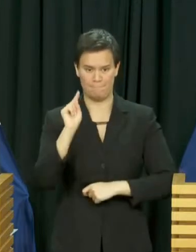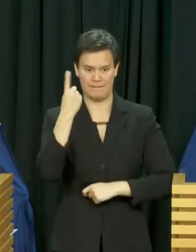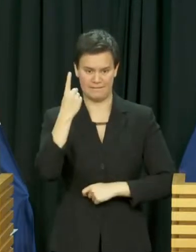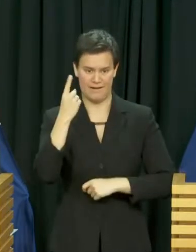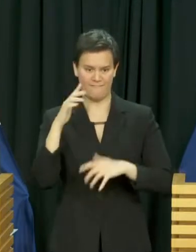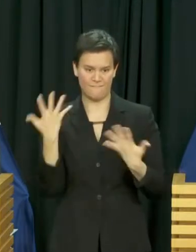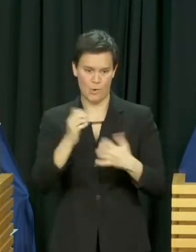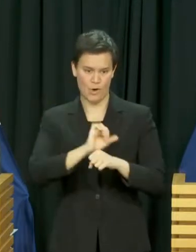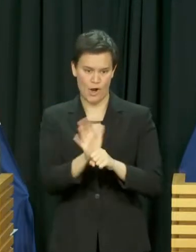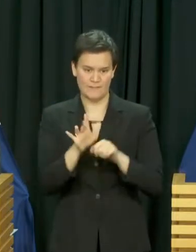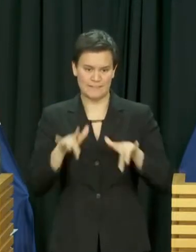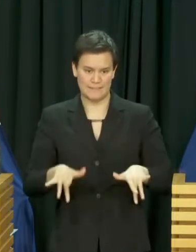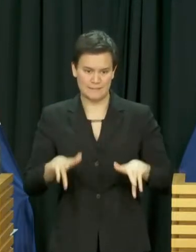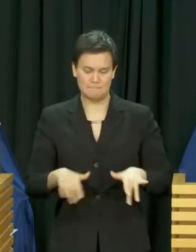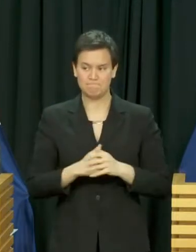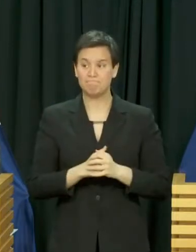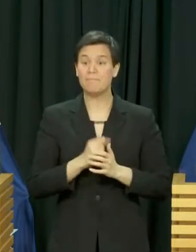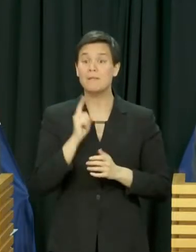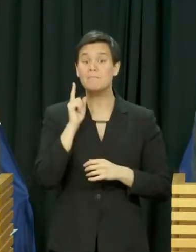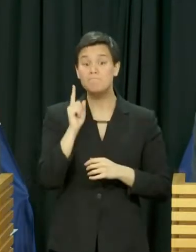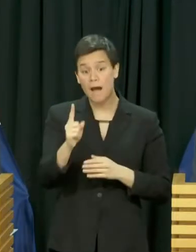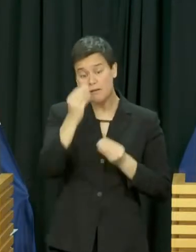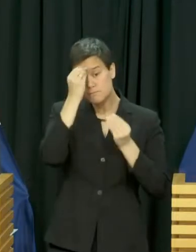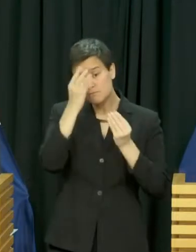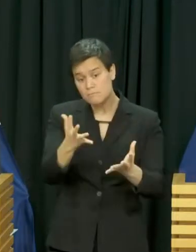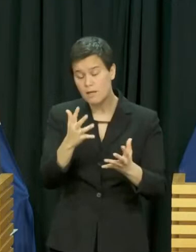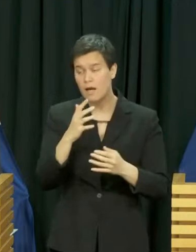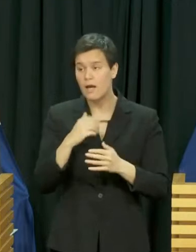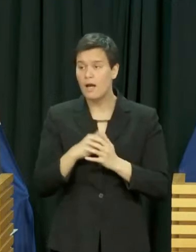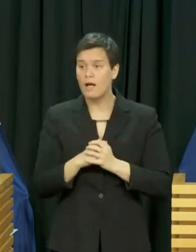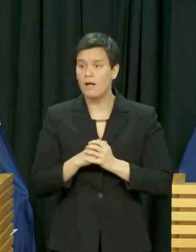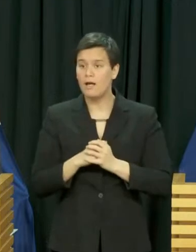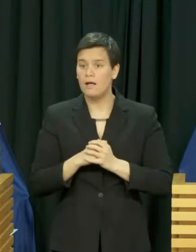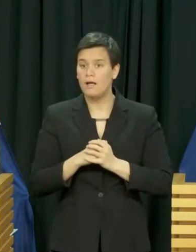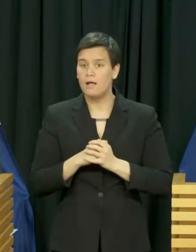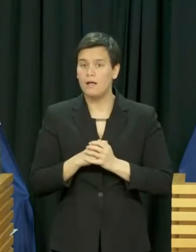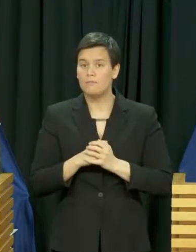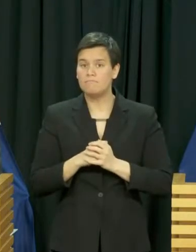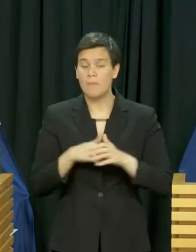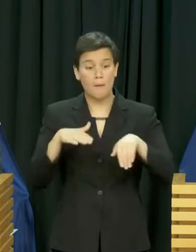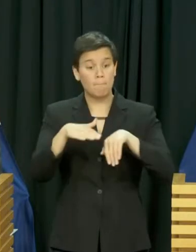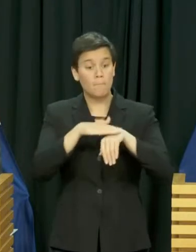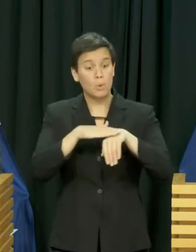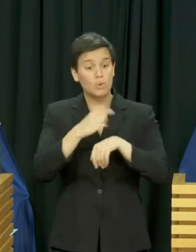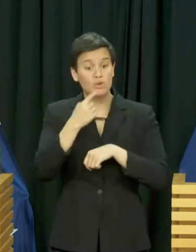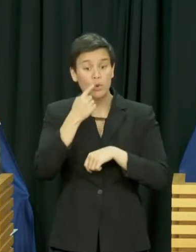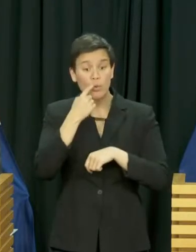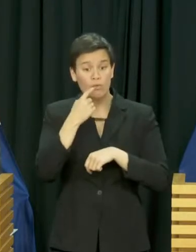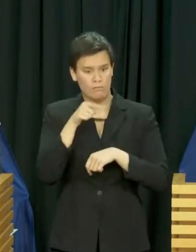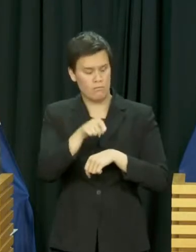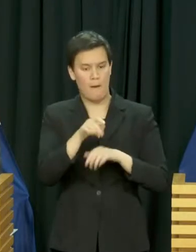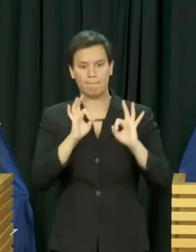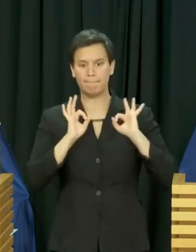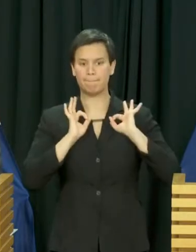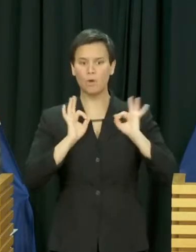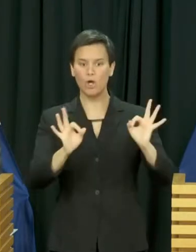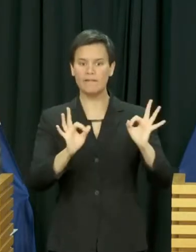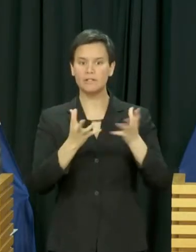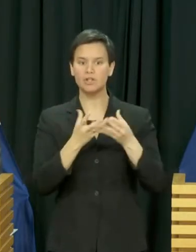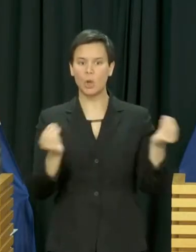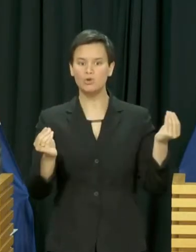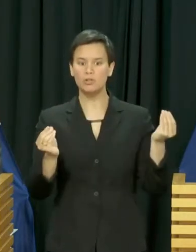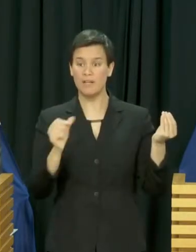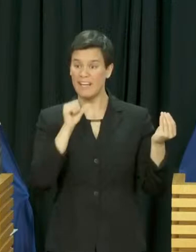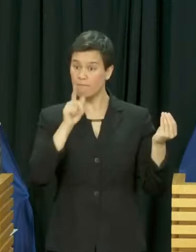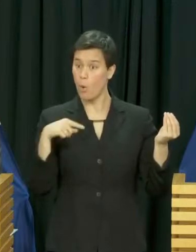think the couple of messages here, though. One is there's no such thing as a silver bullet. A COVID card or a